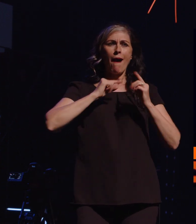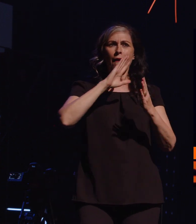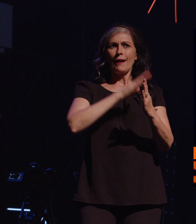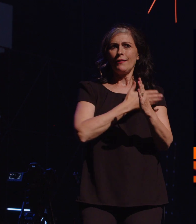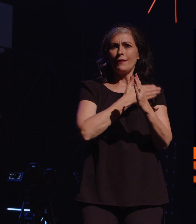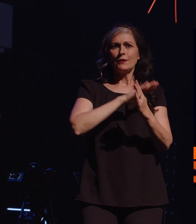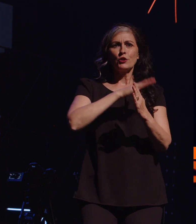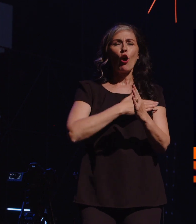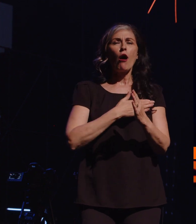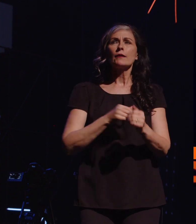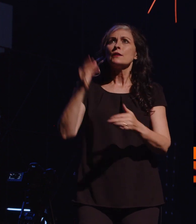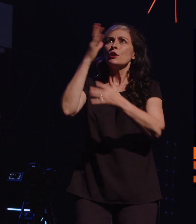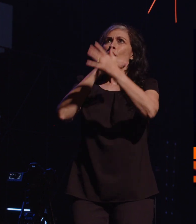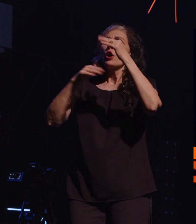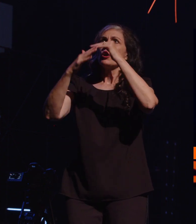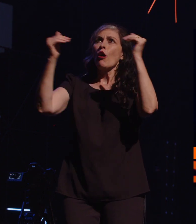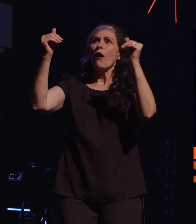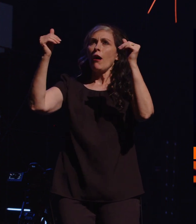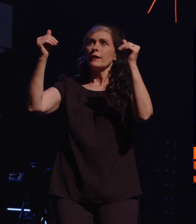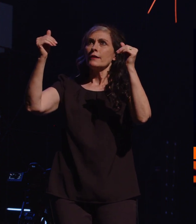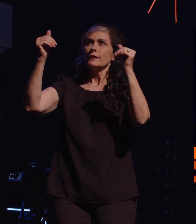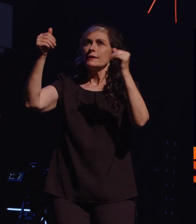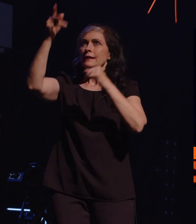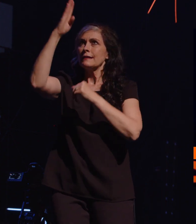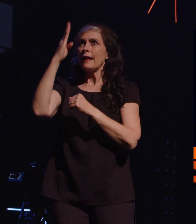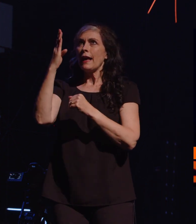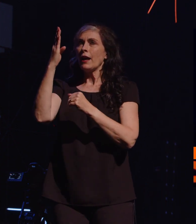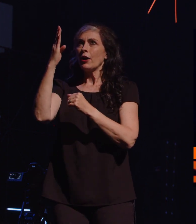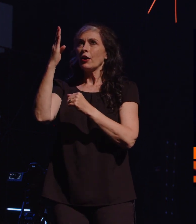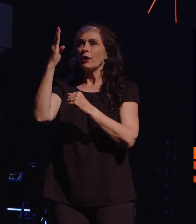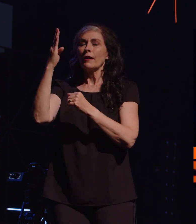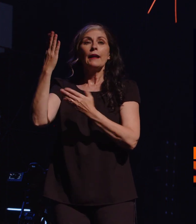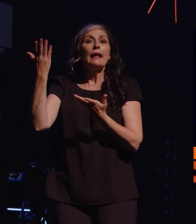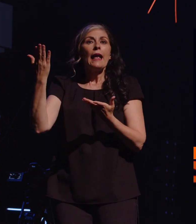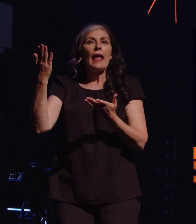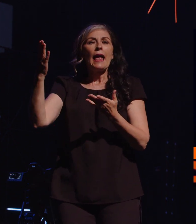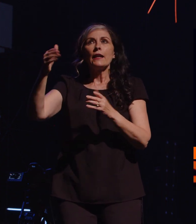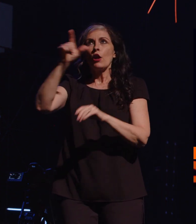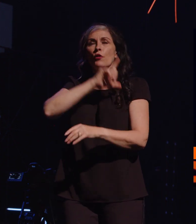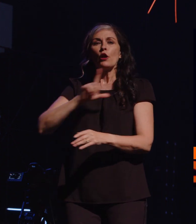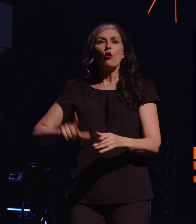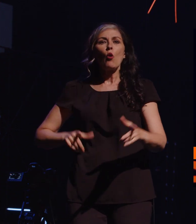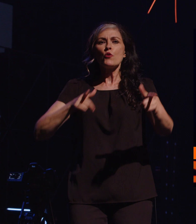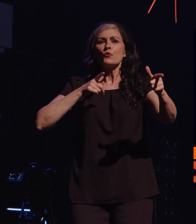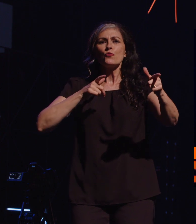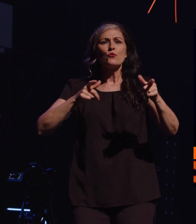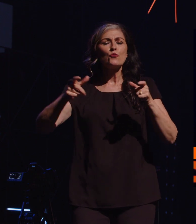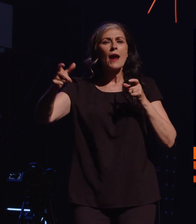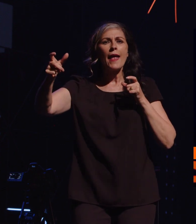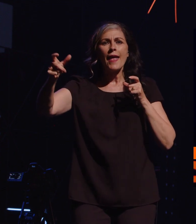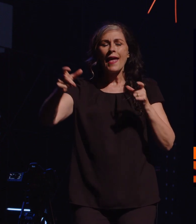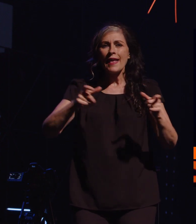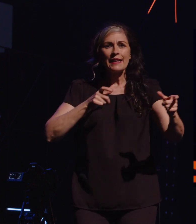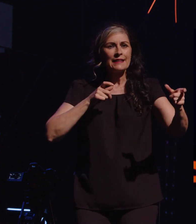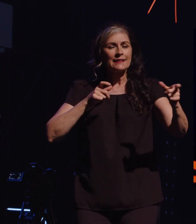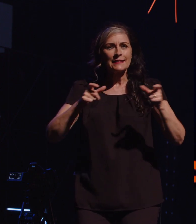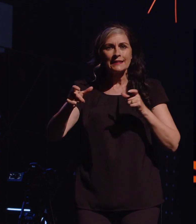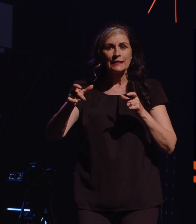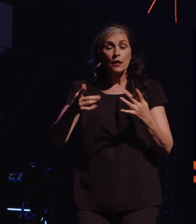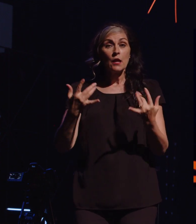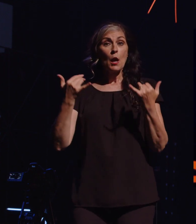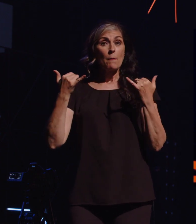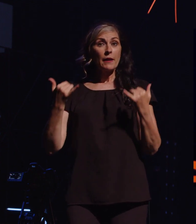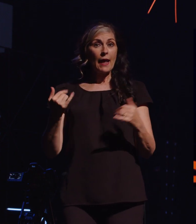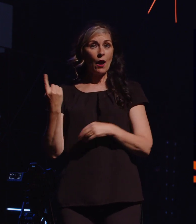who's in heaven, and it's talking about how the Lord, he reigns. I mean, the Lord reigns. But